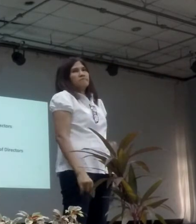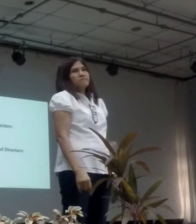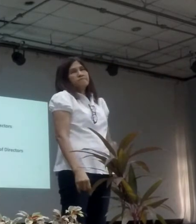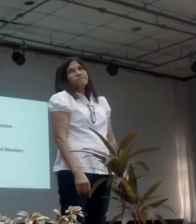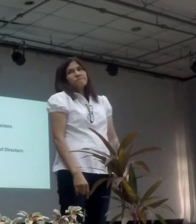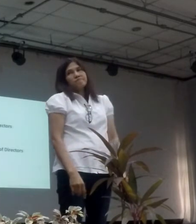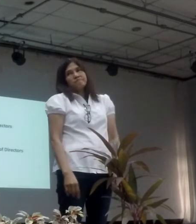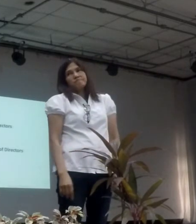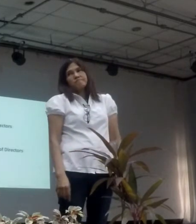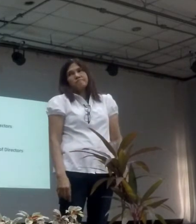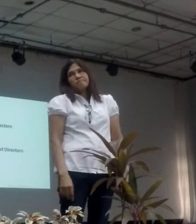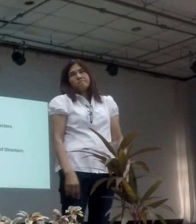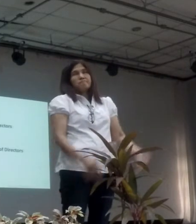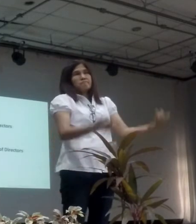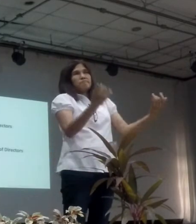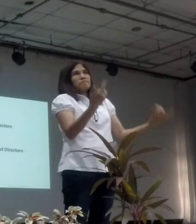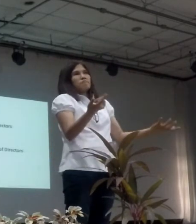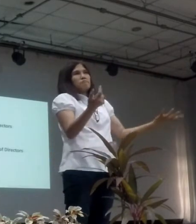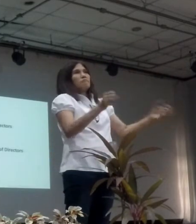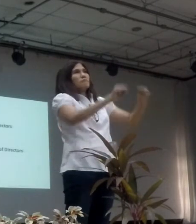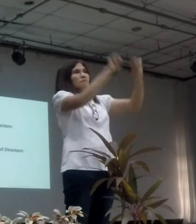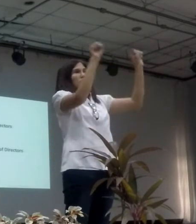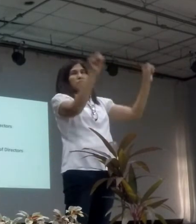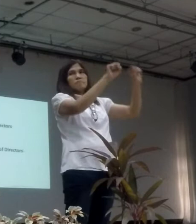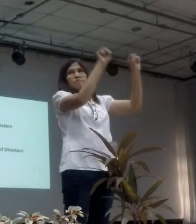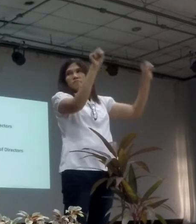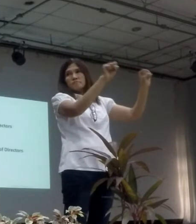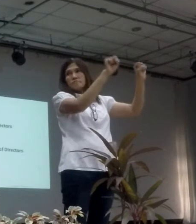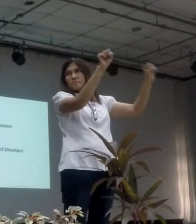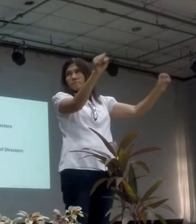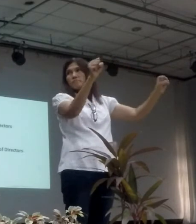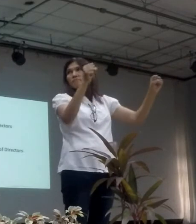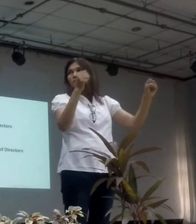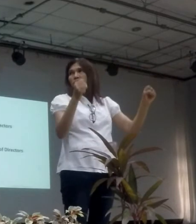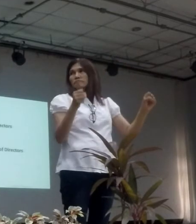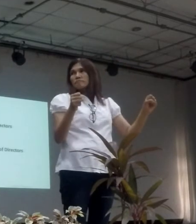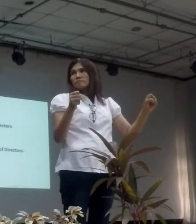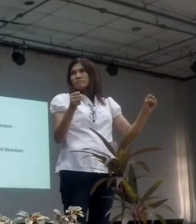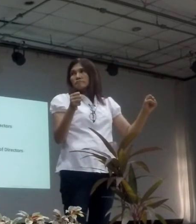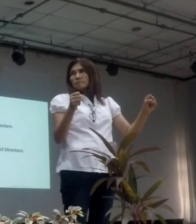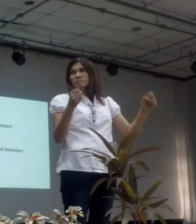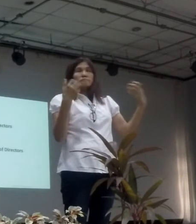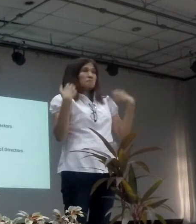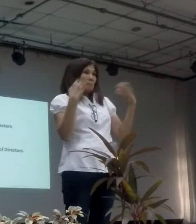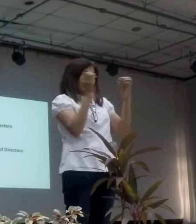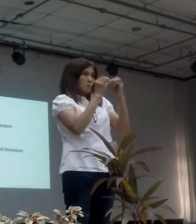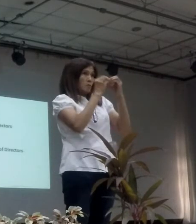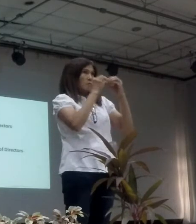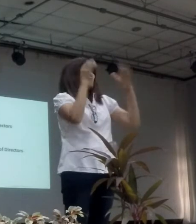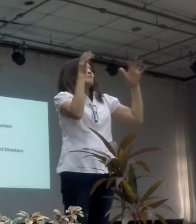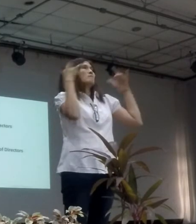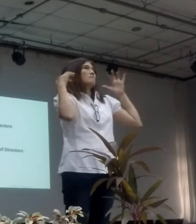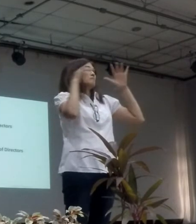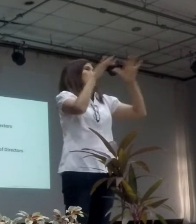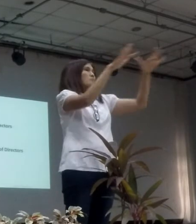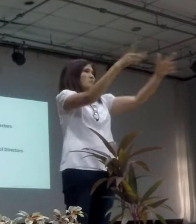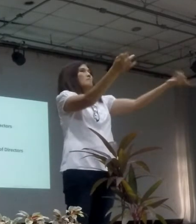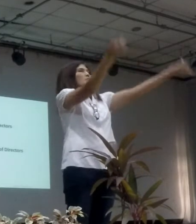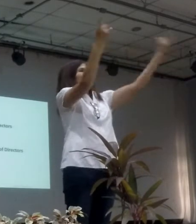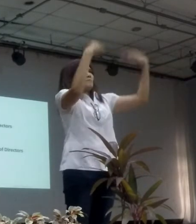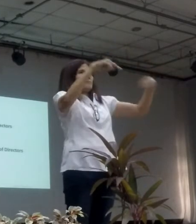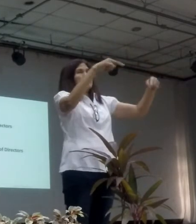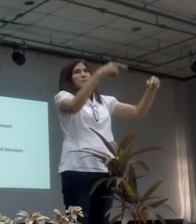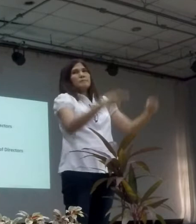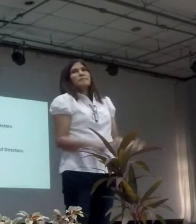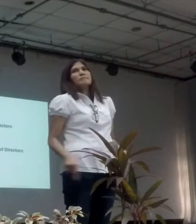So if it is on a Saturday, there will be more attendance. No? So we